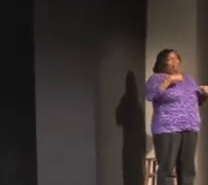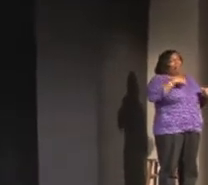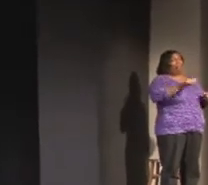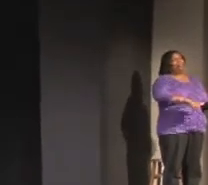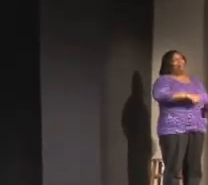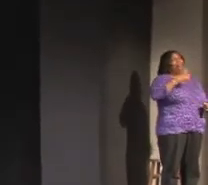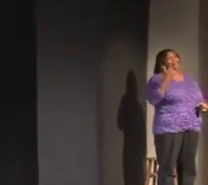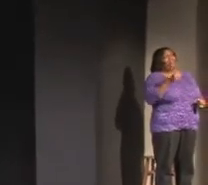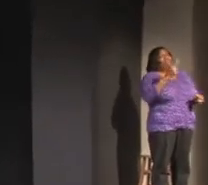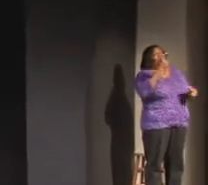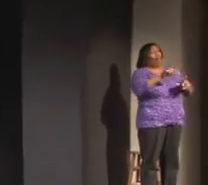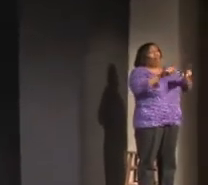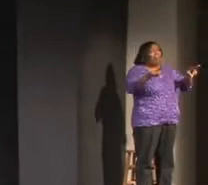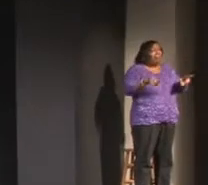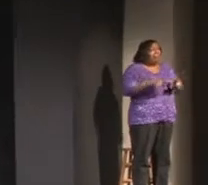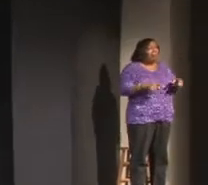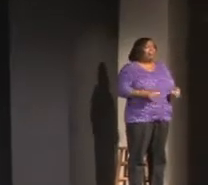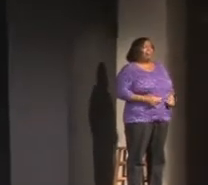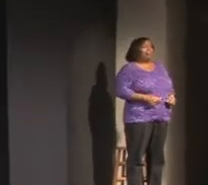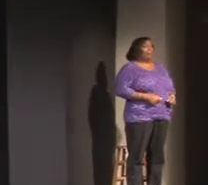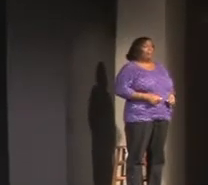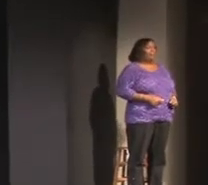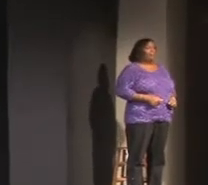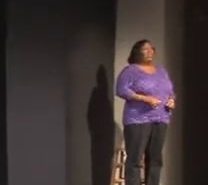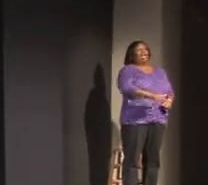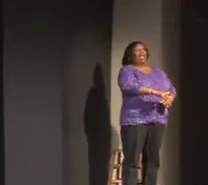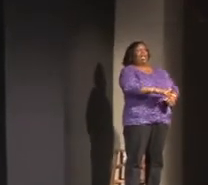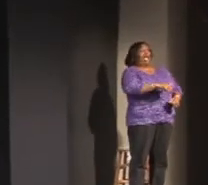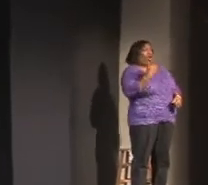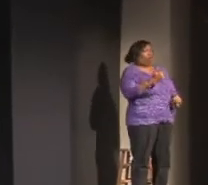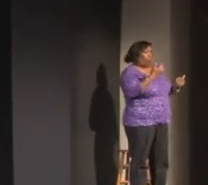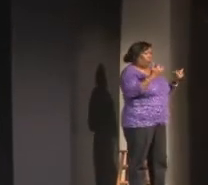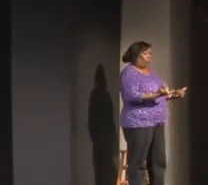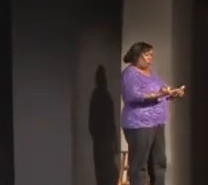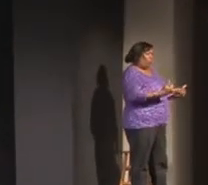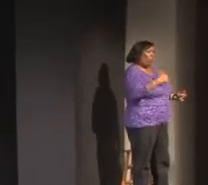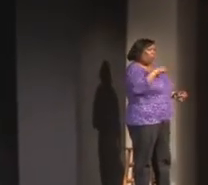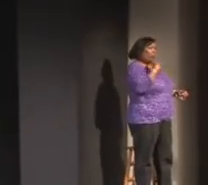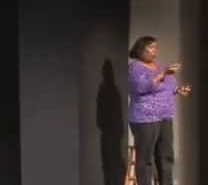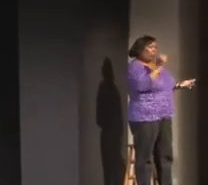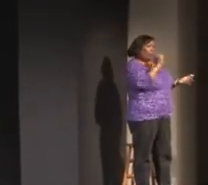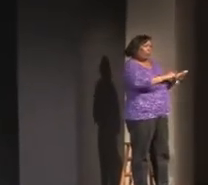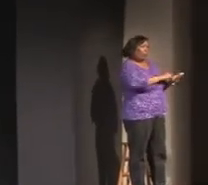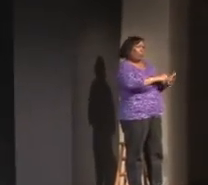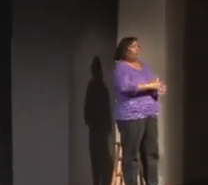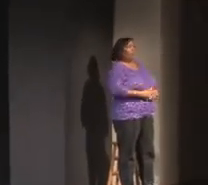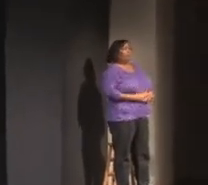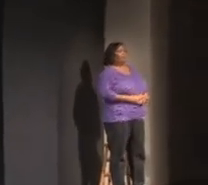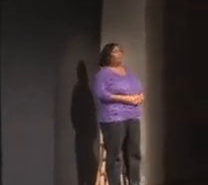get out in the first place. Out now, Alice. I ain't gonna tell you again.